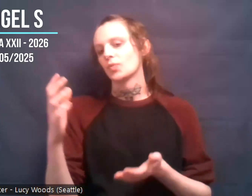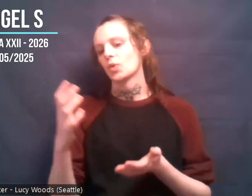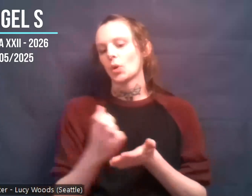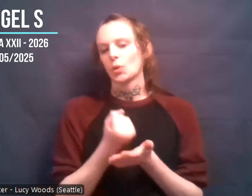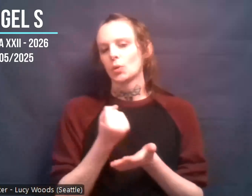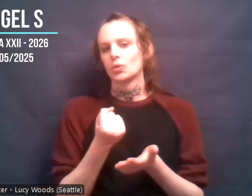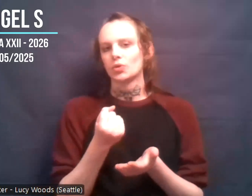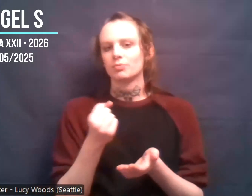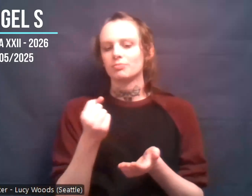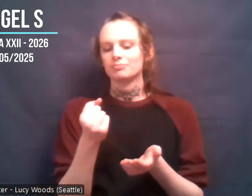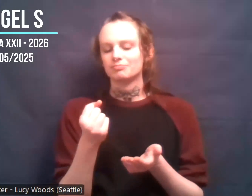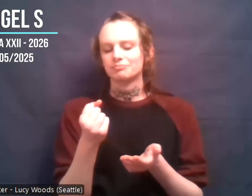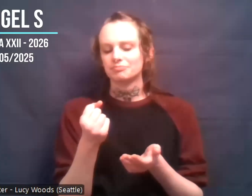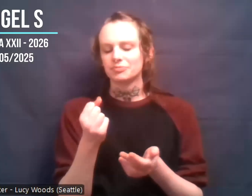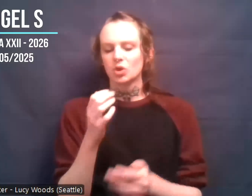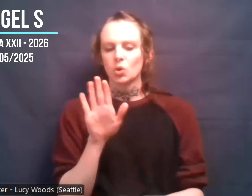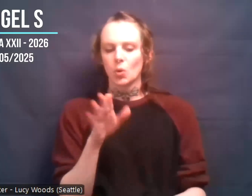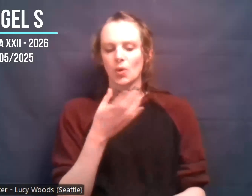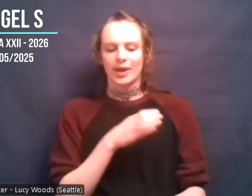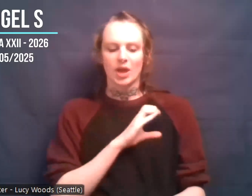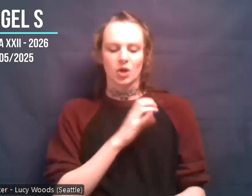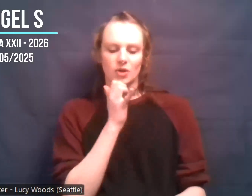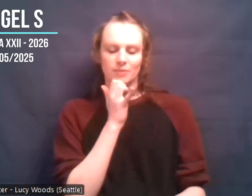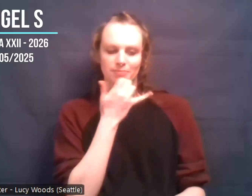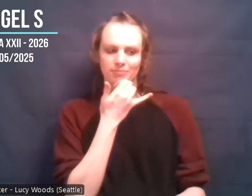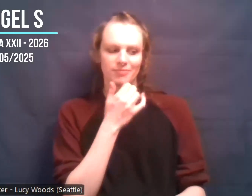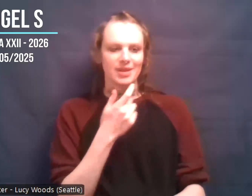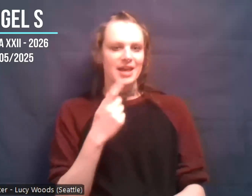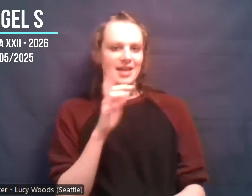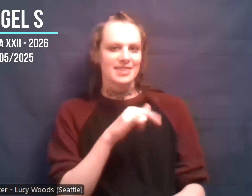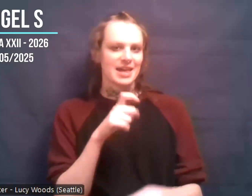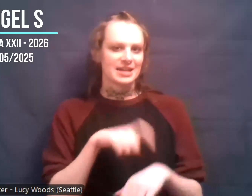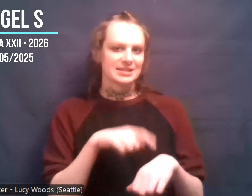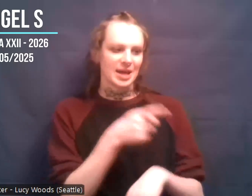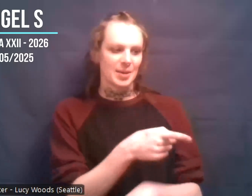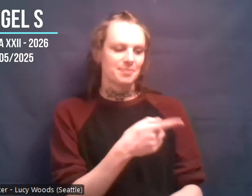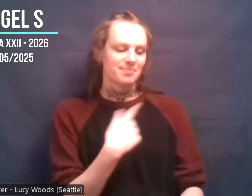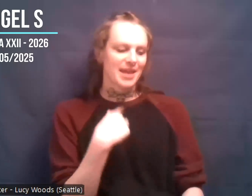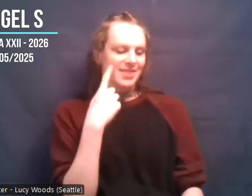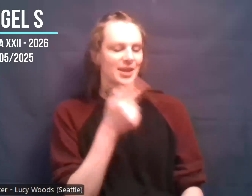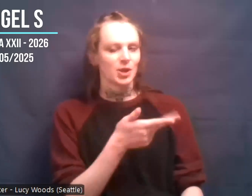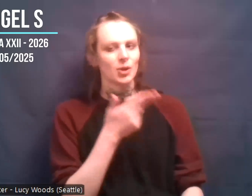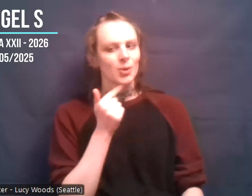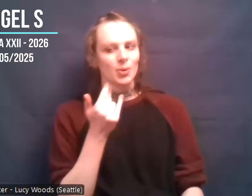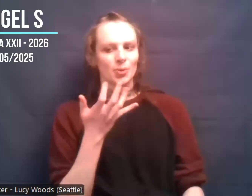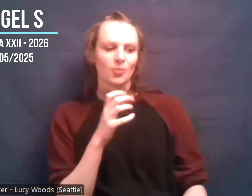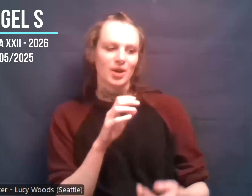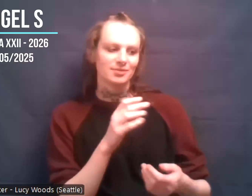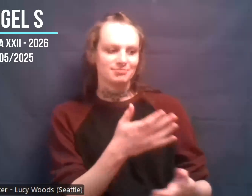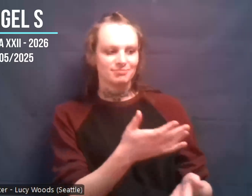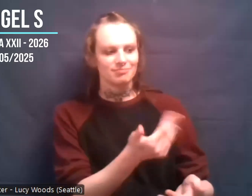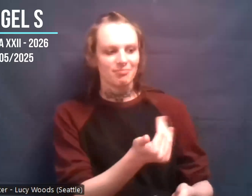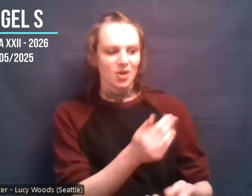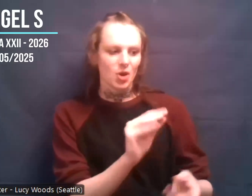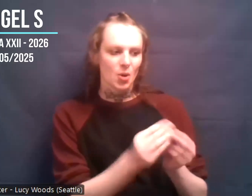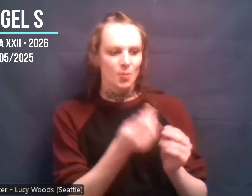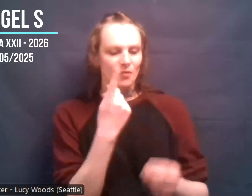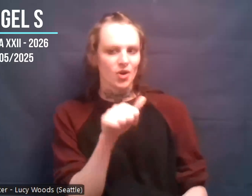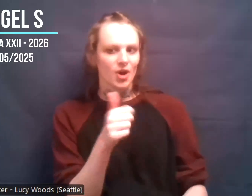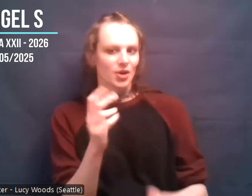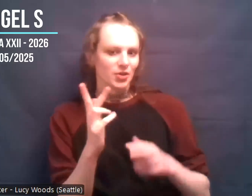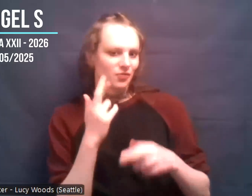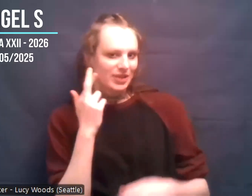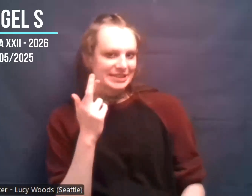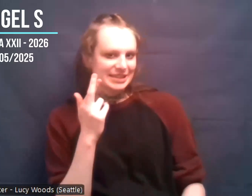alternate reasons. But it turns out also a straight guy. So that didn't work out the way that I intended it